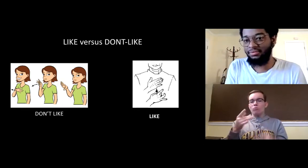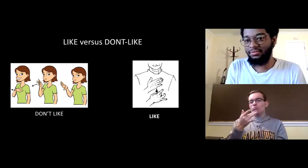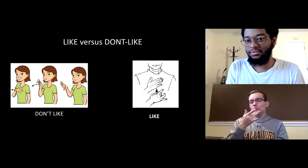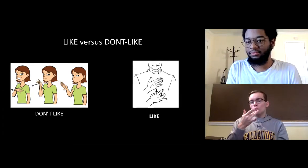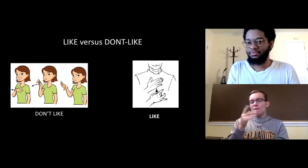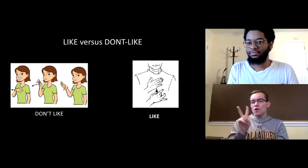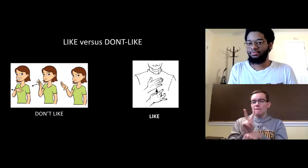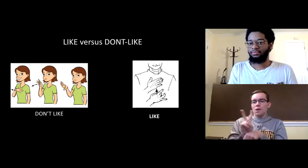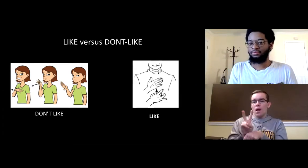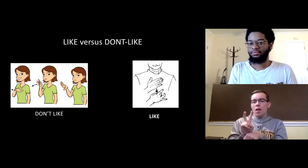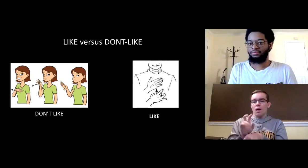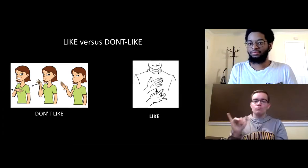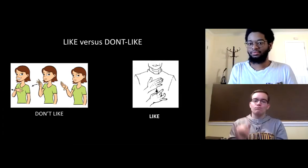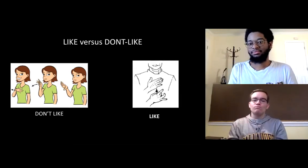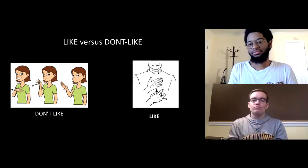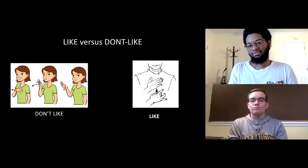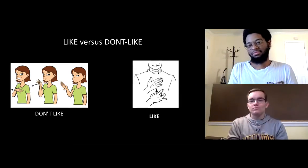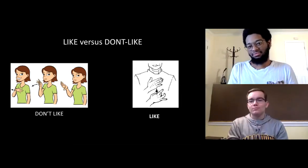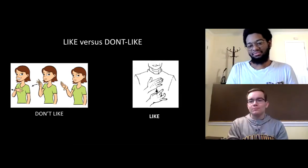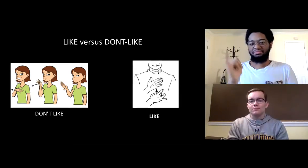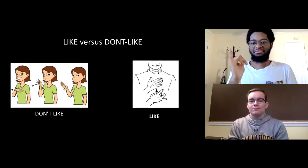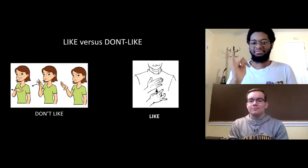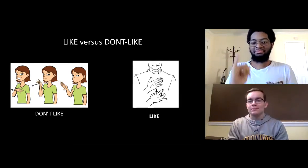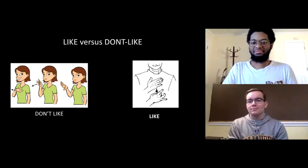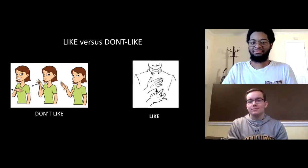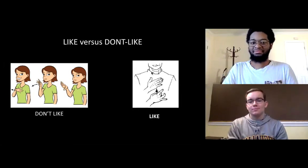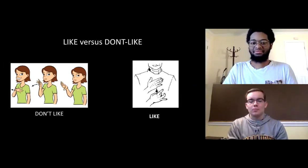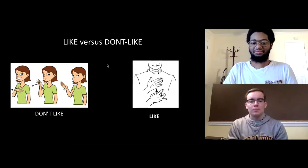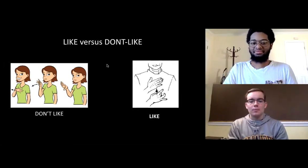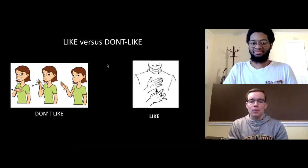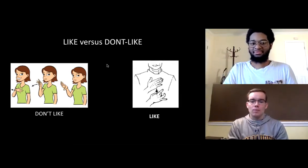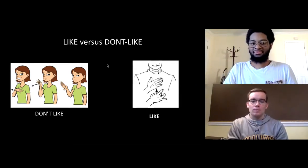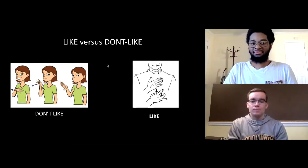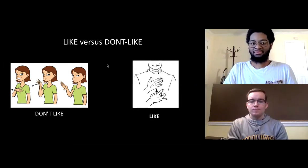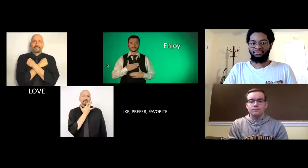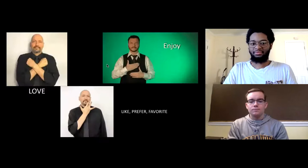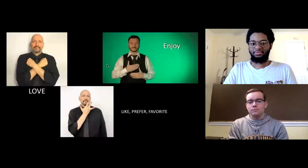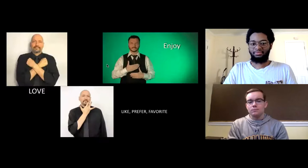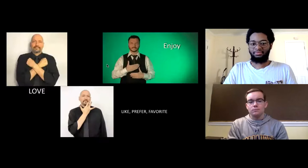I like both, but I prefer vanilla as well.